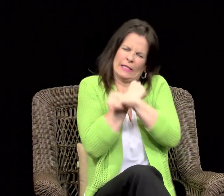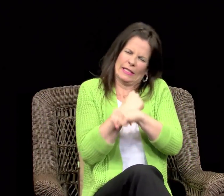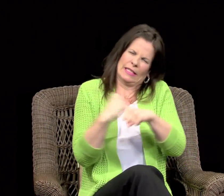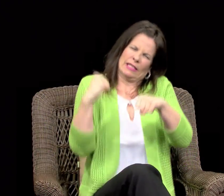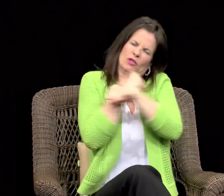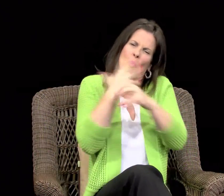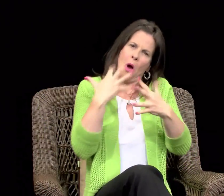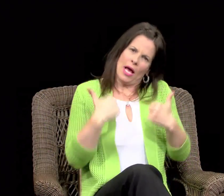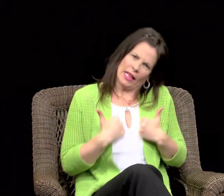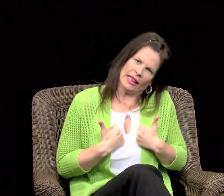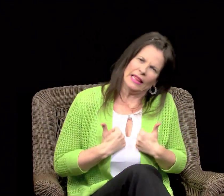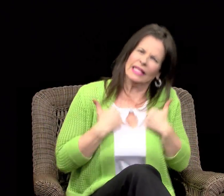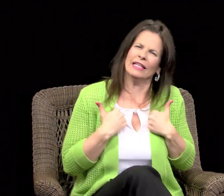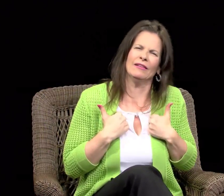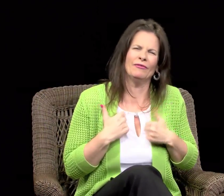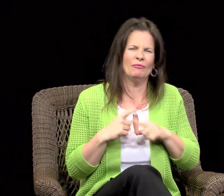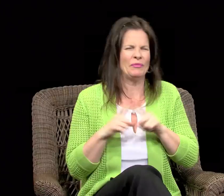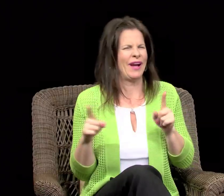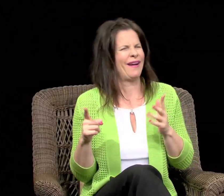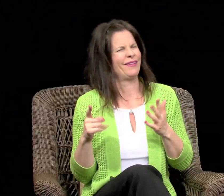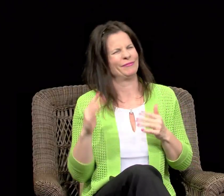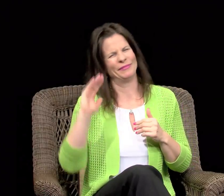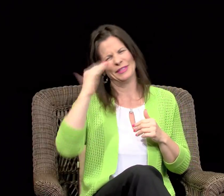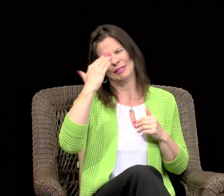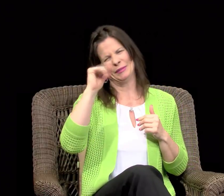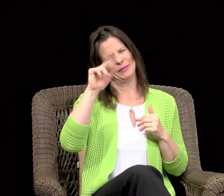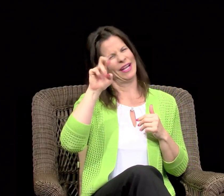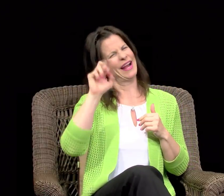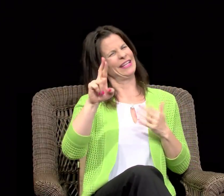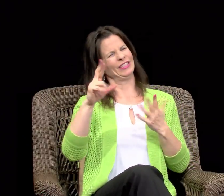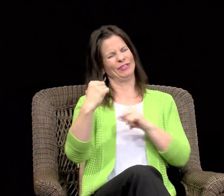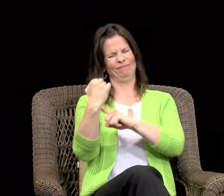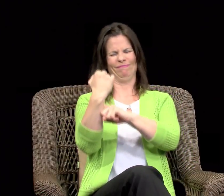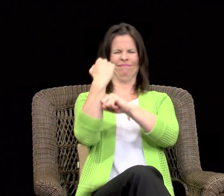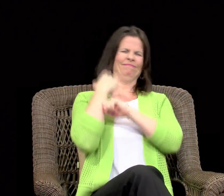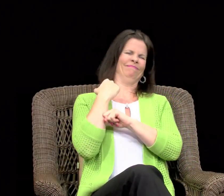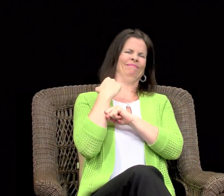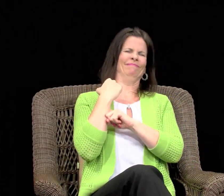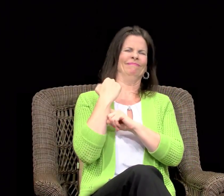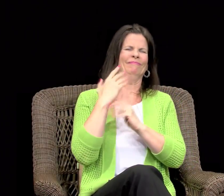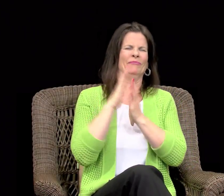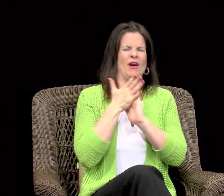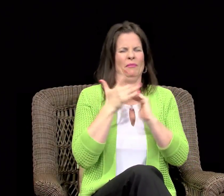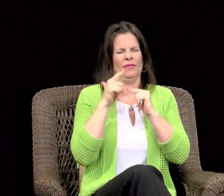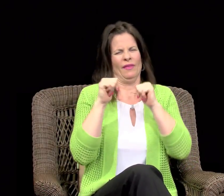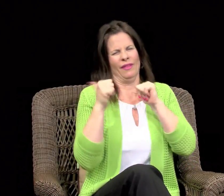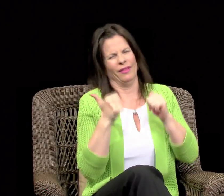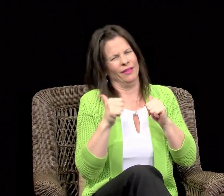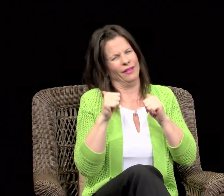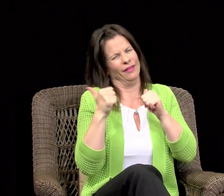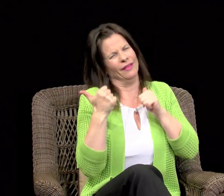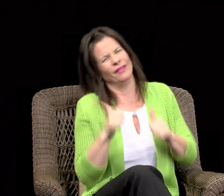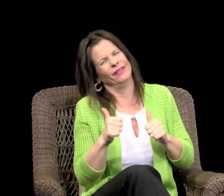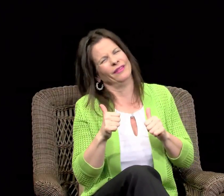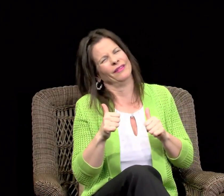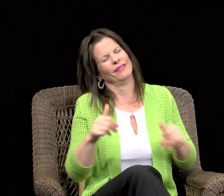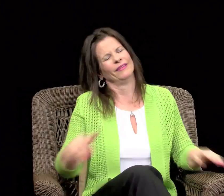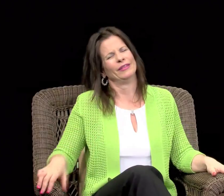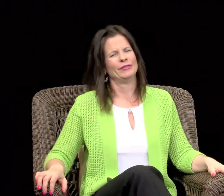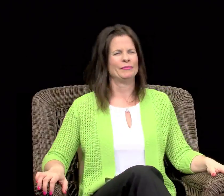she became worse and worse and worse. And she wanted to live, but it seemed that the cancer was too